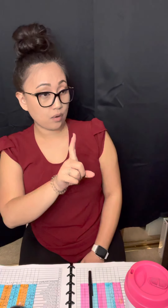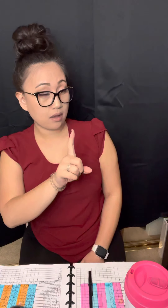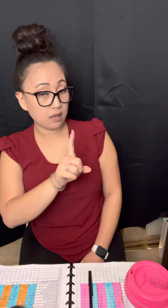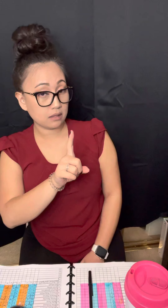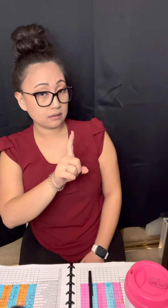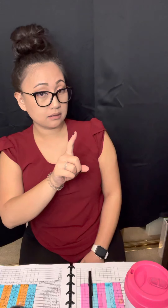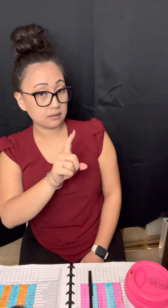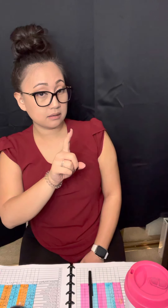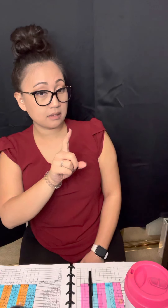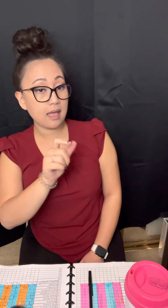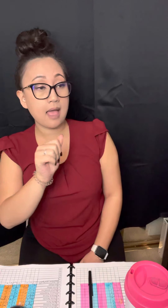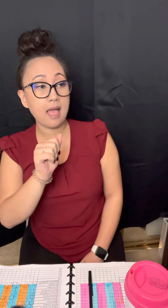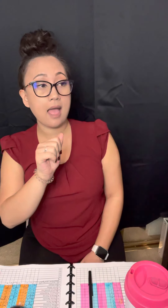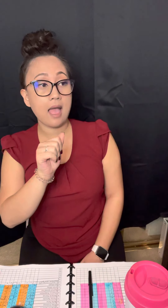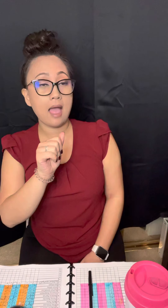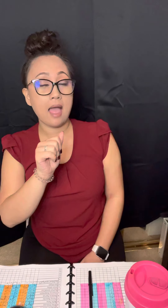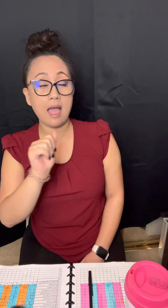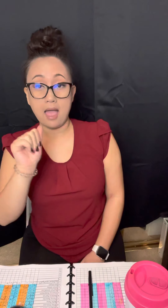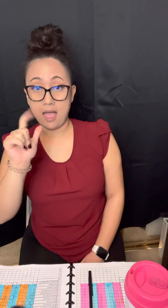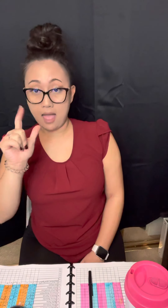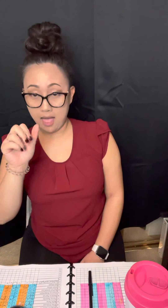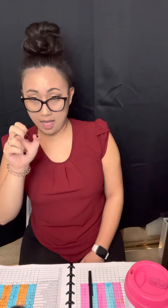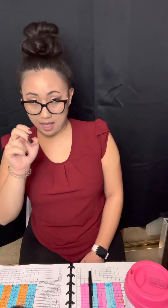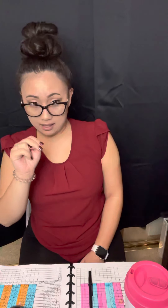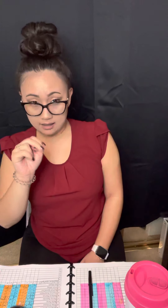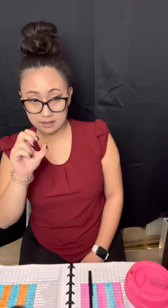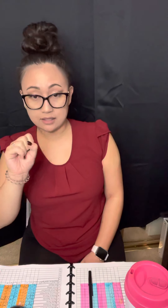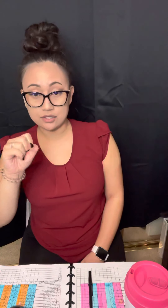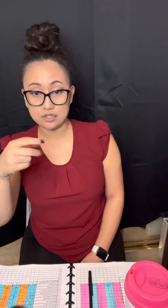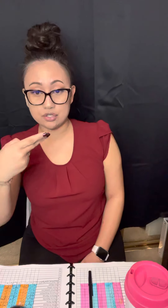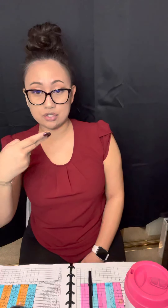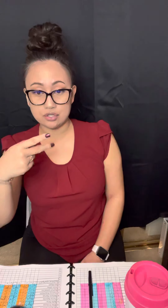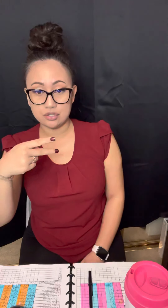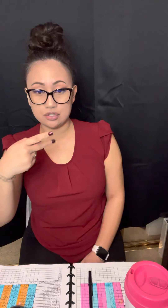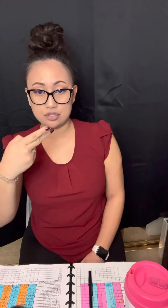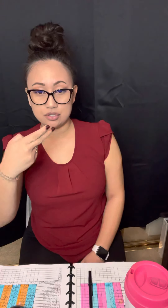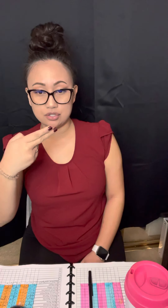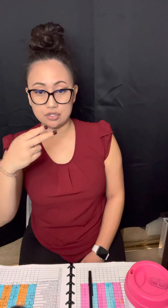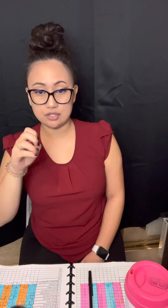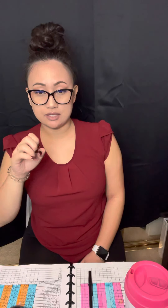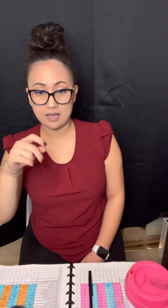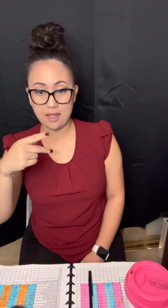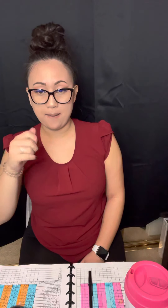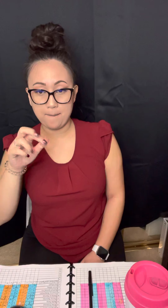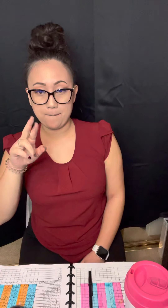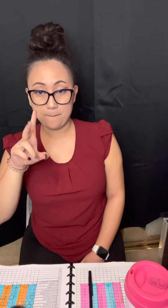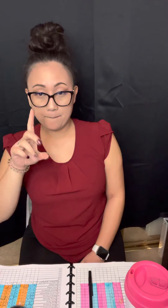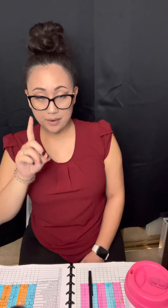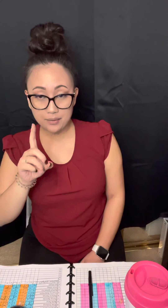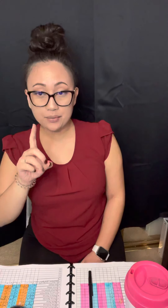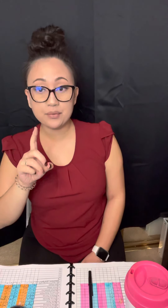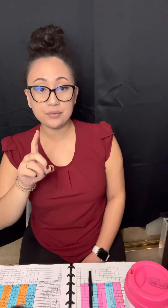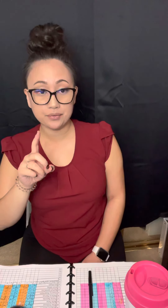Alan became Shepard. to go into space.